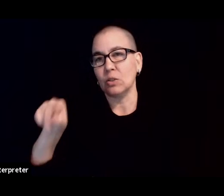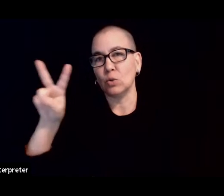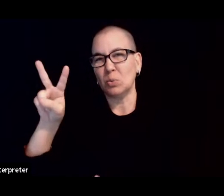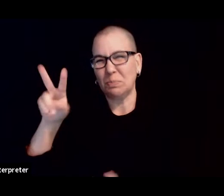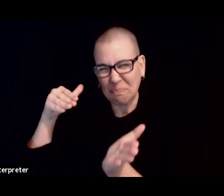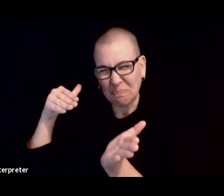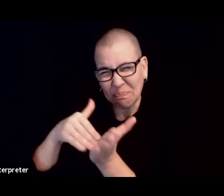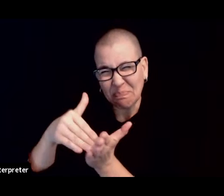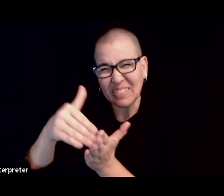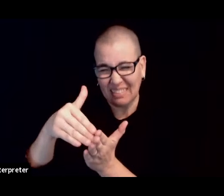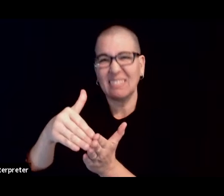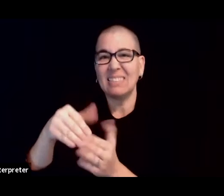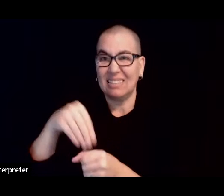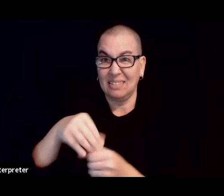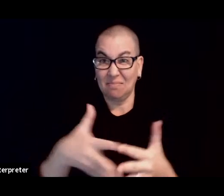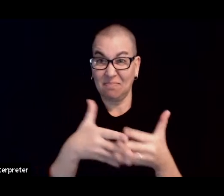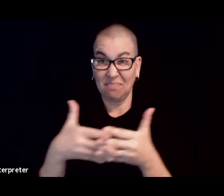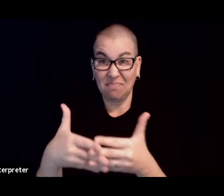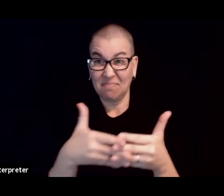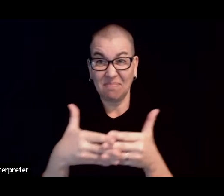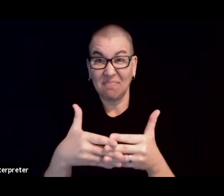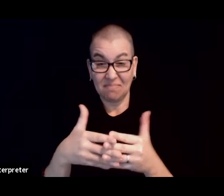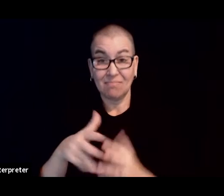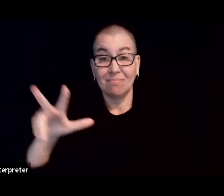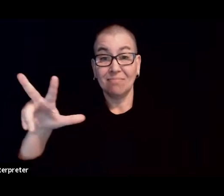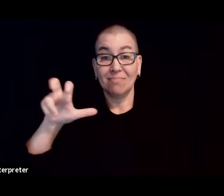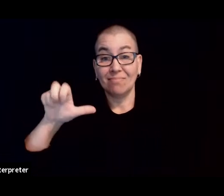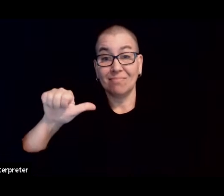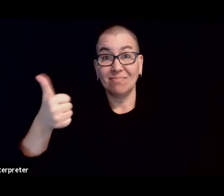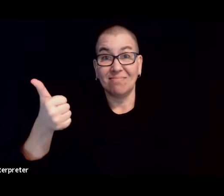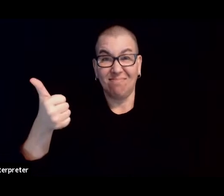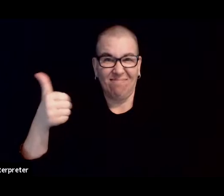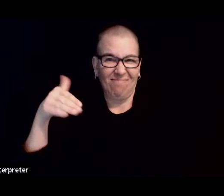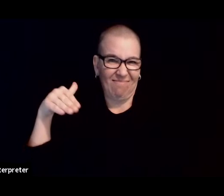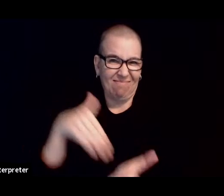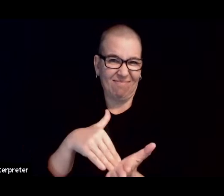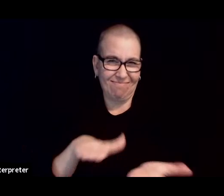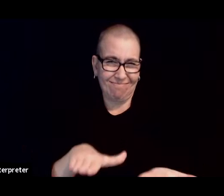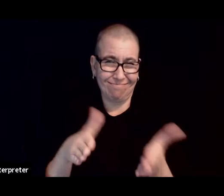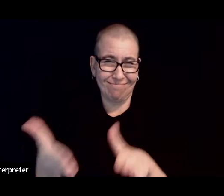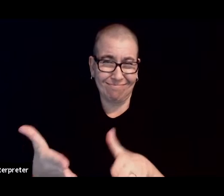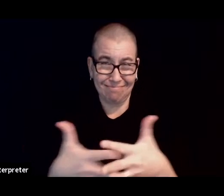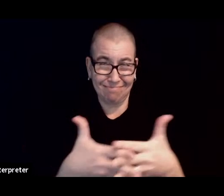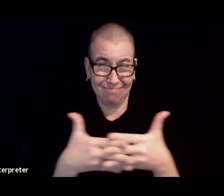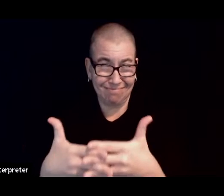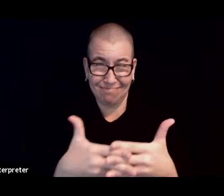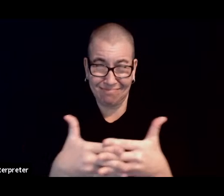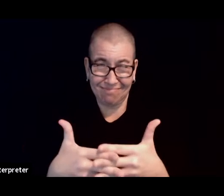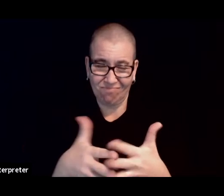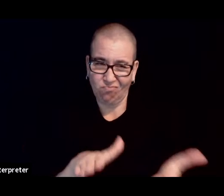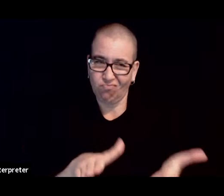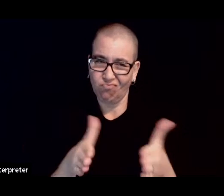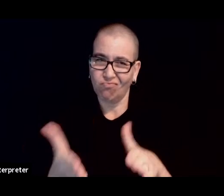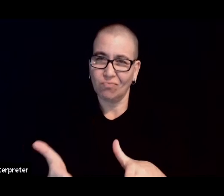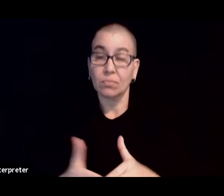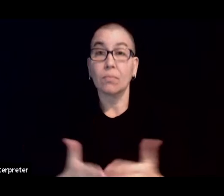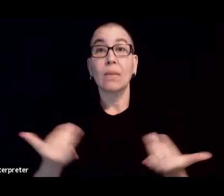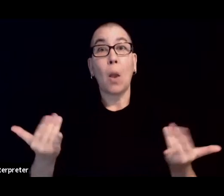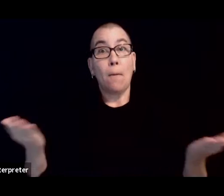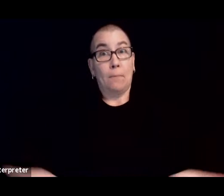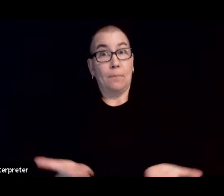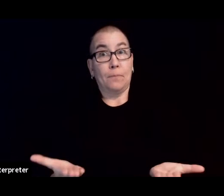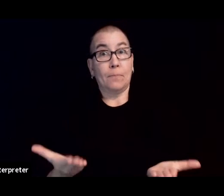deaths. Here in Minnesota, we are seeing a more favorable trend we're happy to